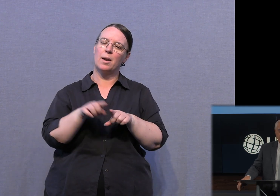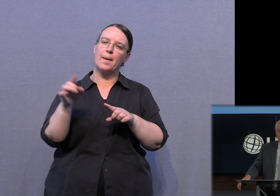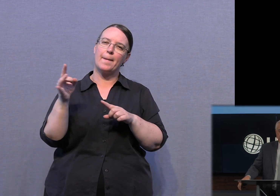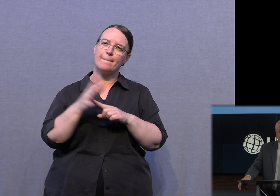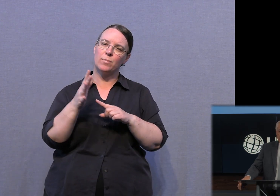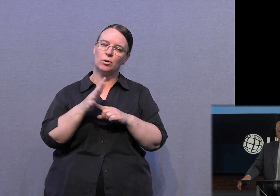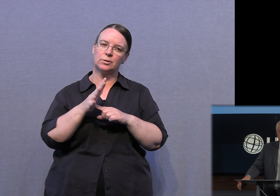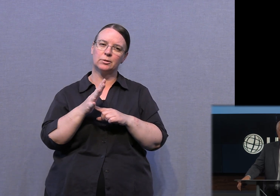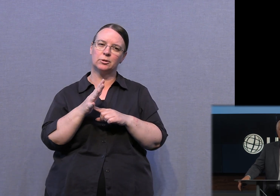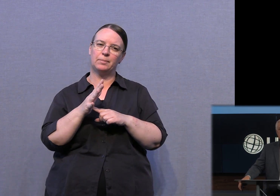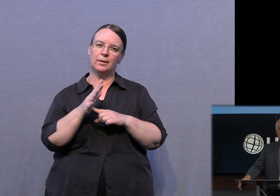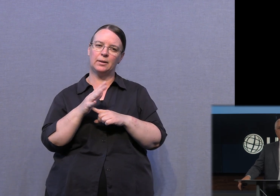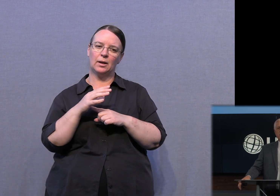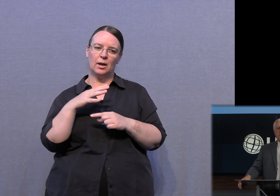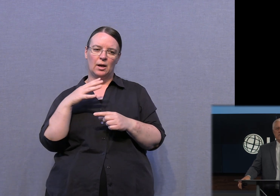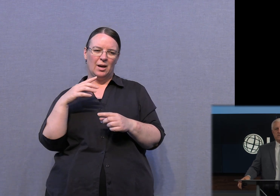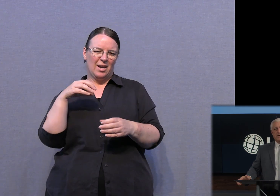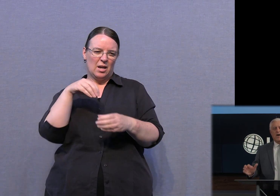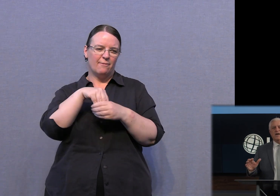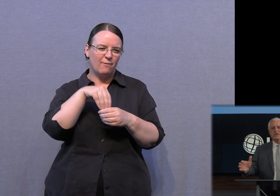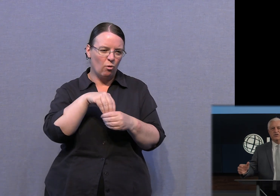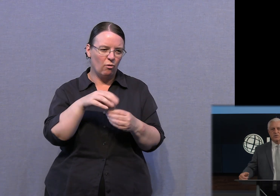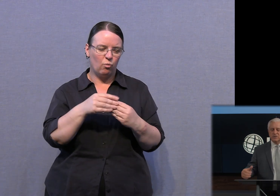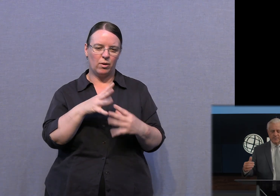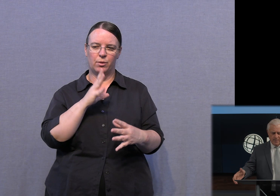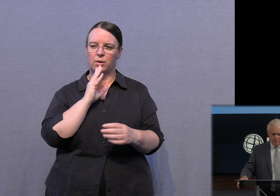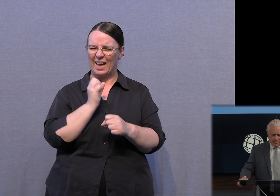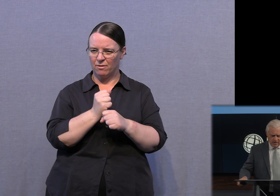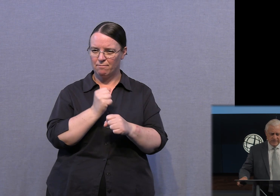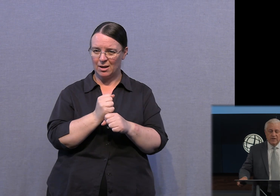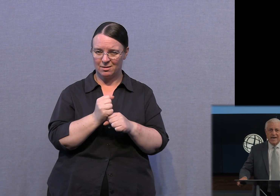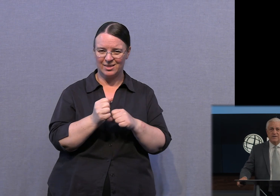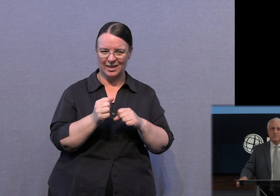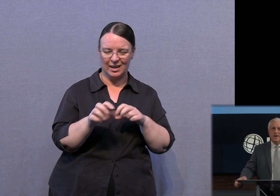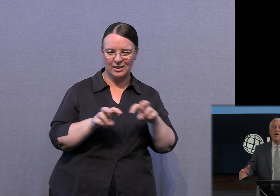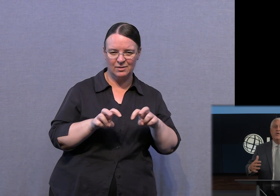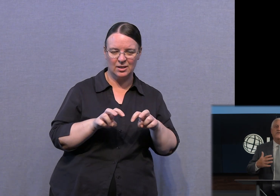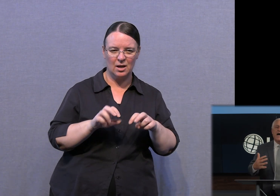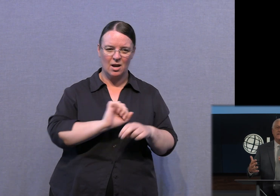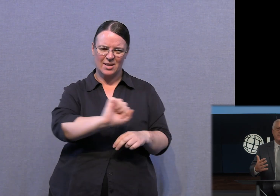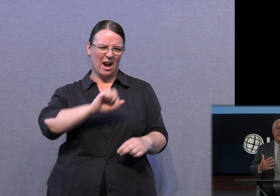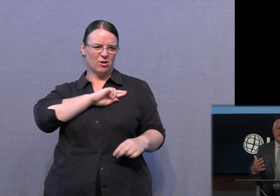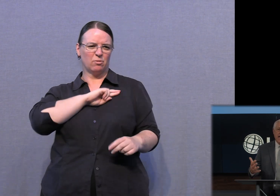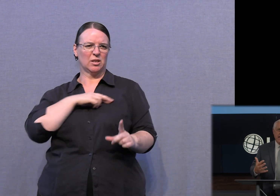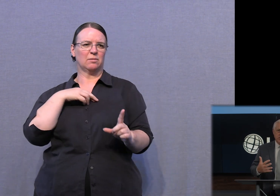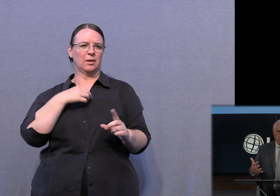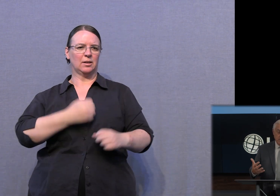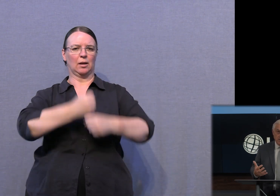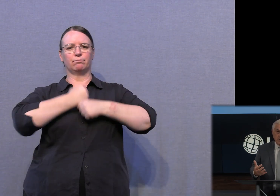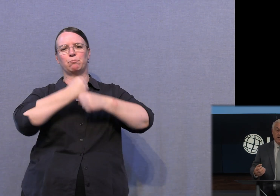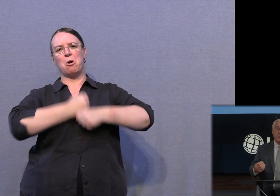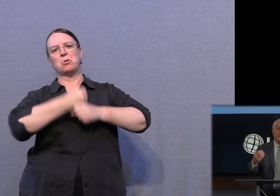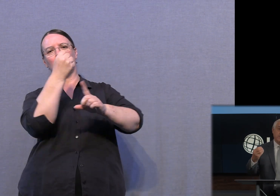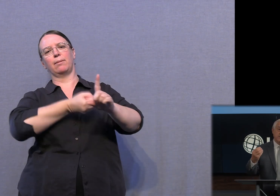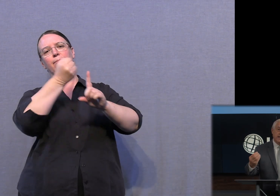engagement. It's not our job to be politicians or to promote parties or candidates, but we've got to be engaged in our